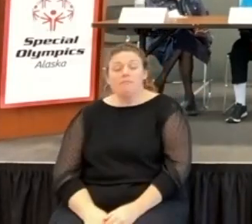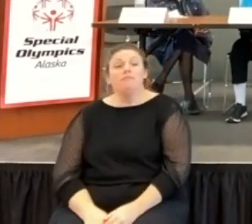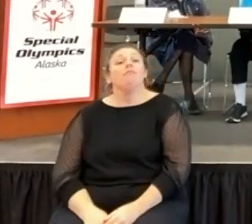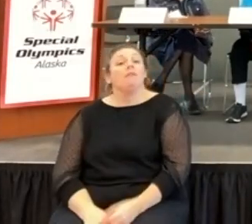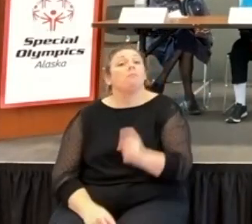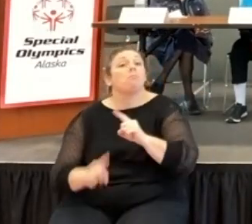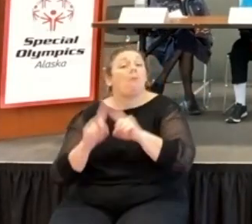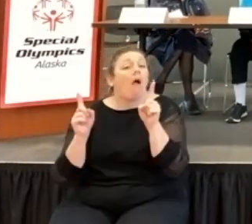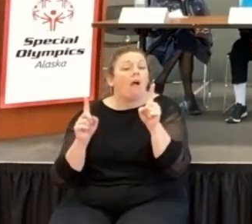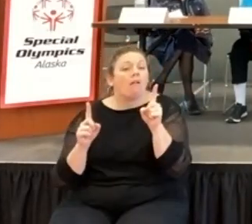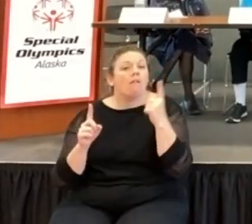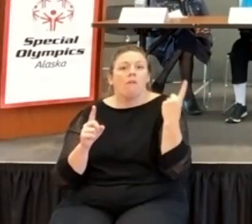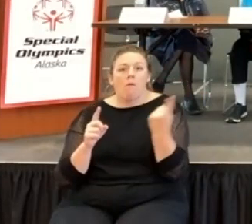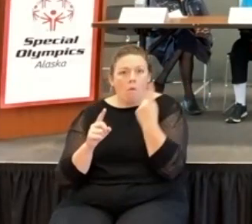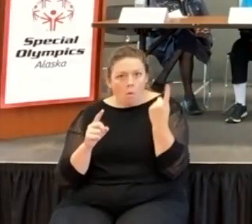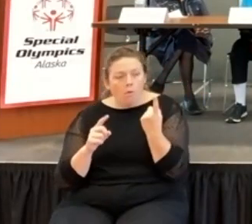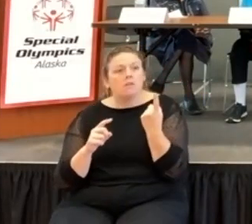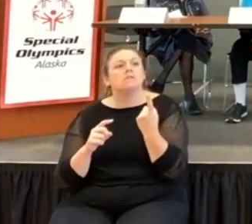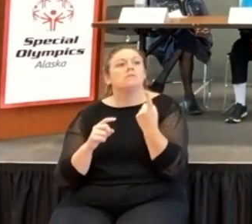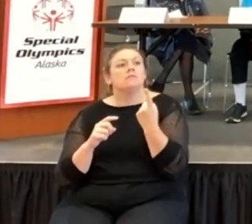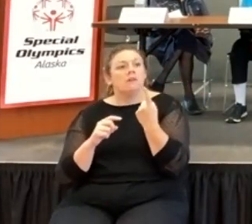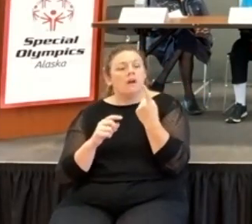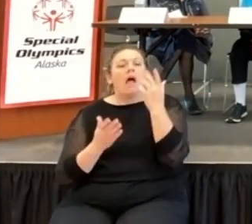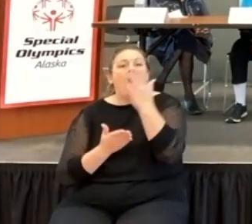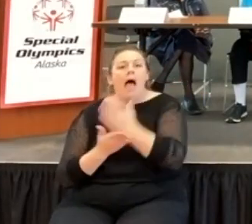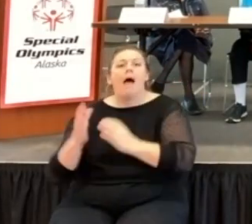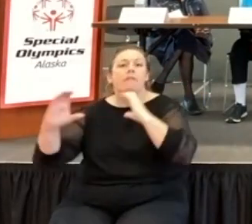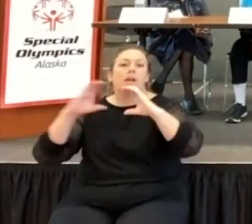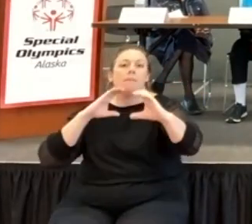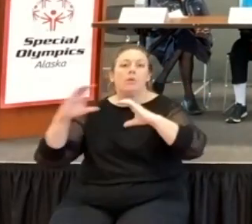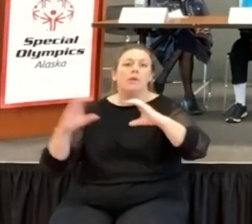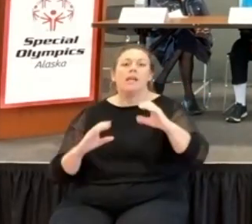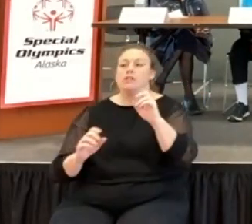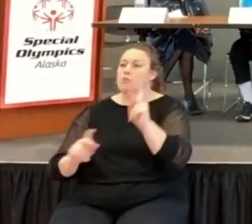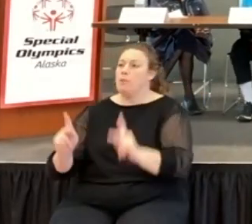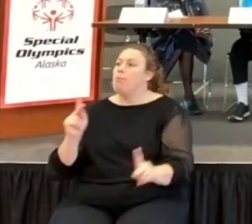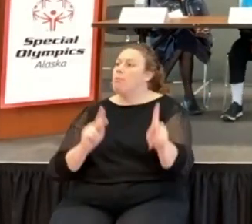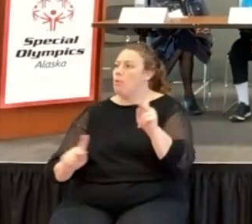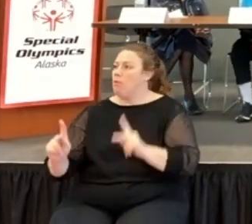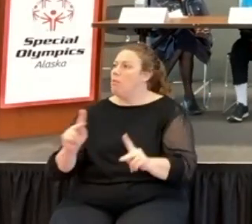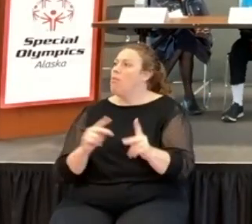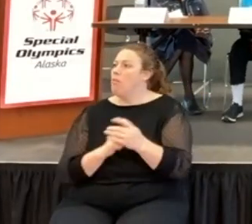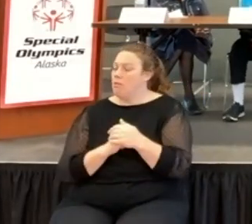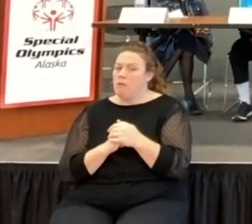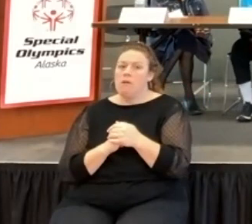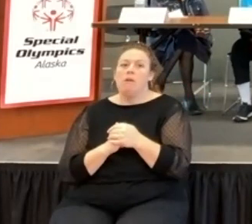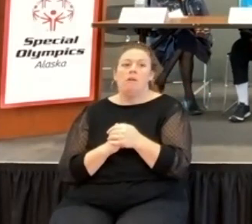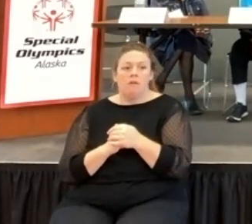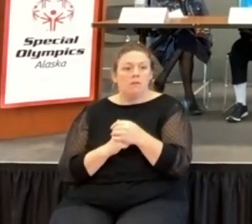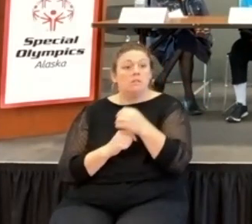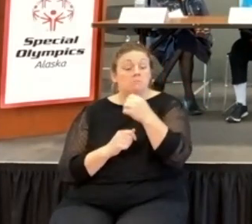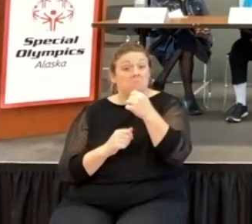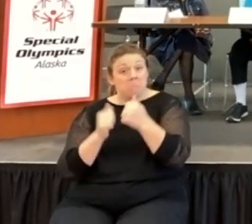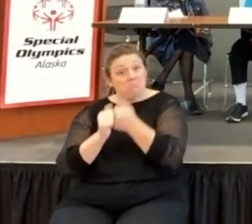have some kind of communication with people. Biggest thing you can have is some kind